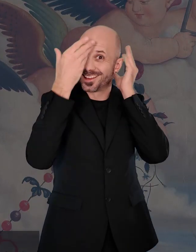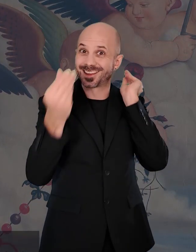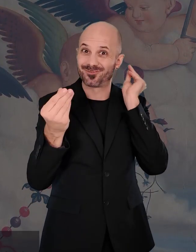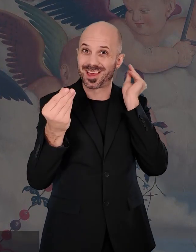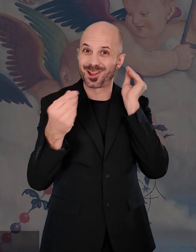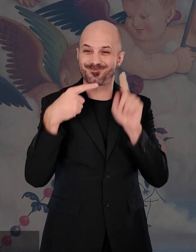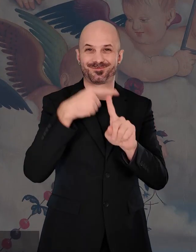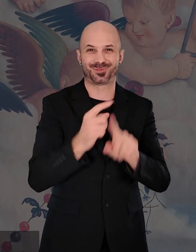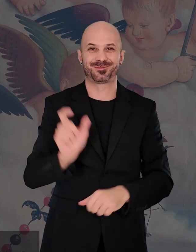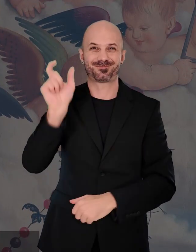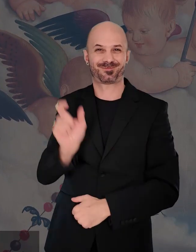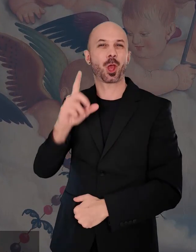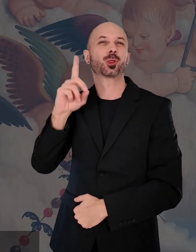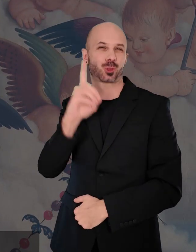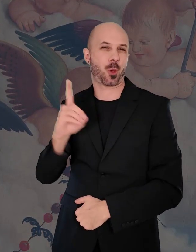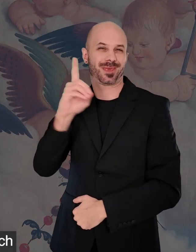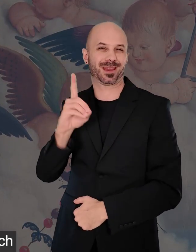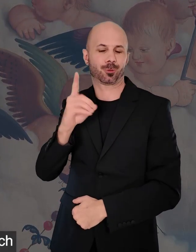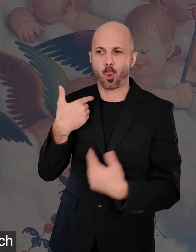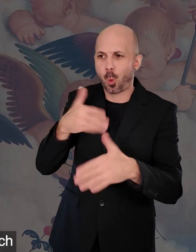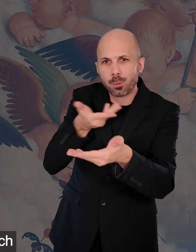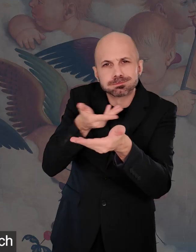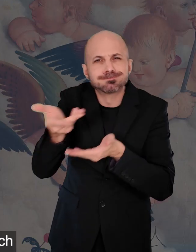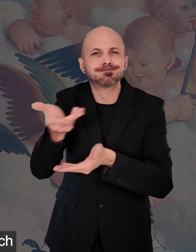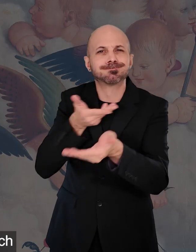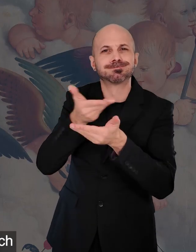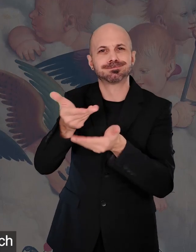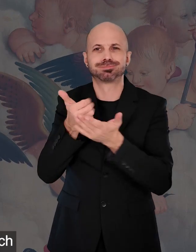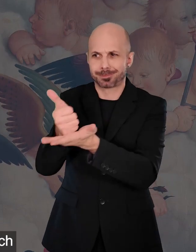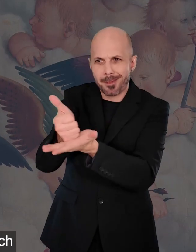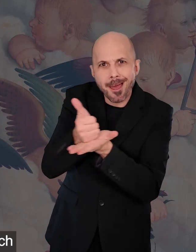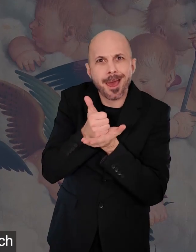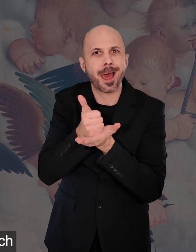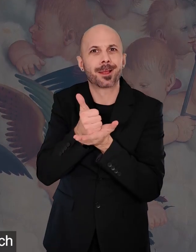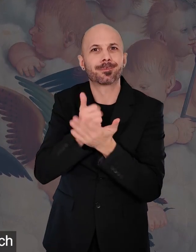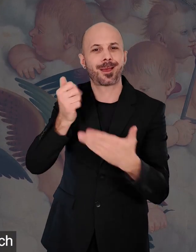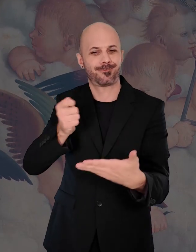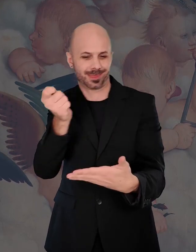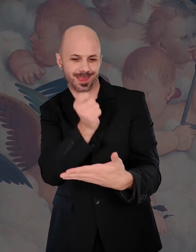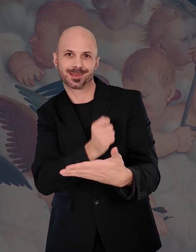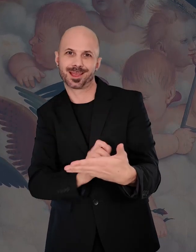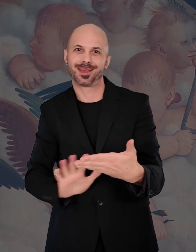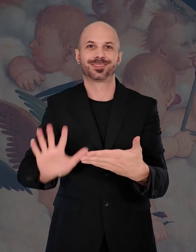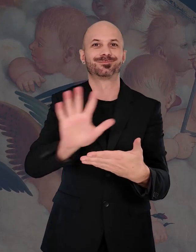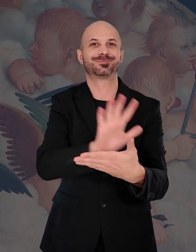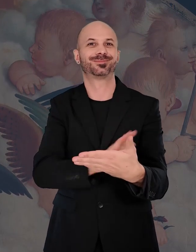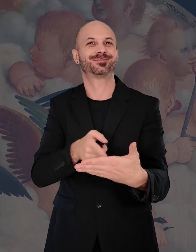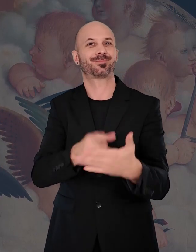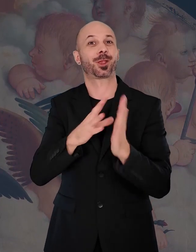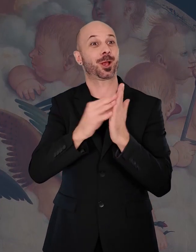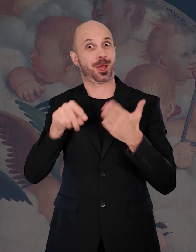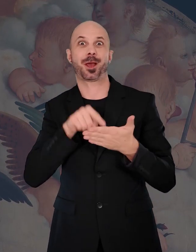whom, as a recompense for his help, he gives the drawing on which to construct this work.